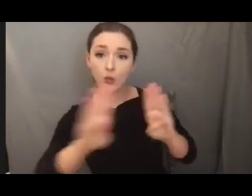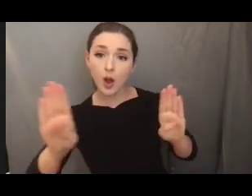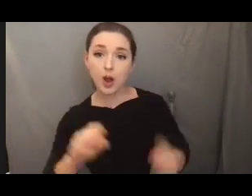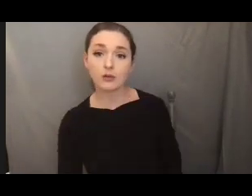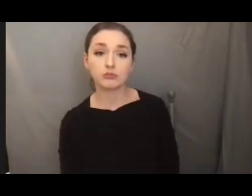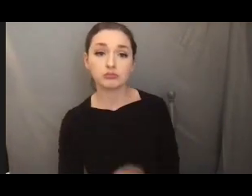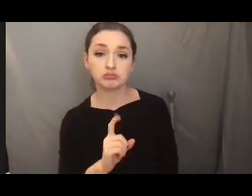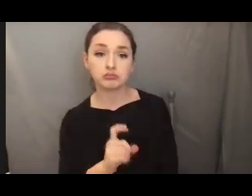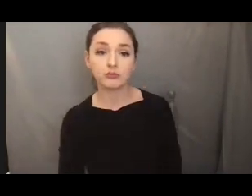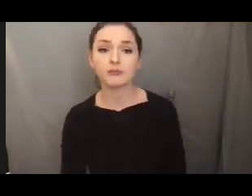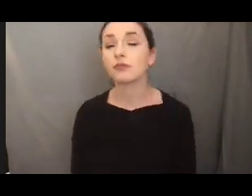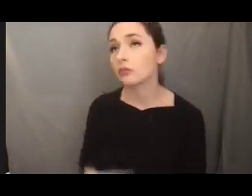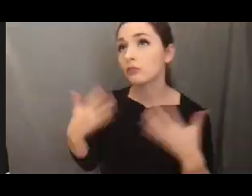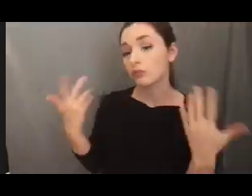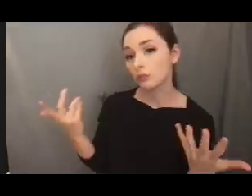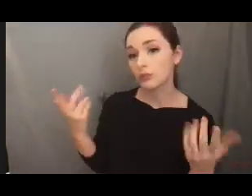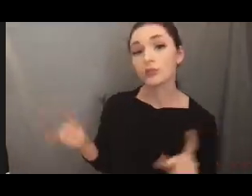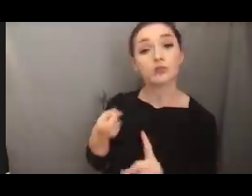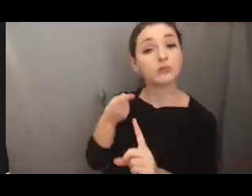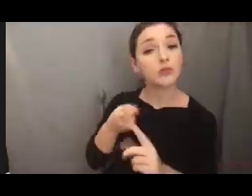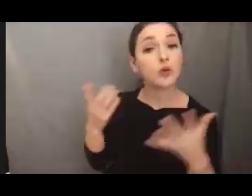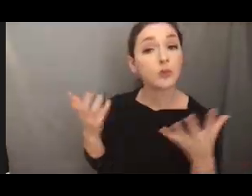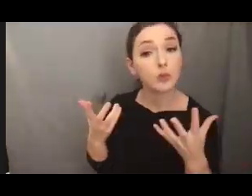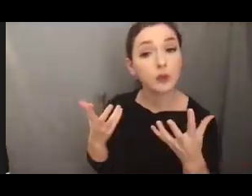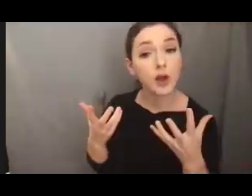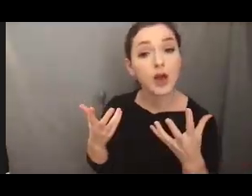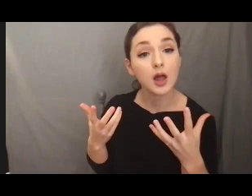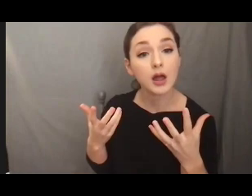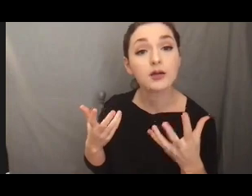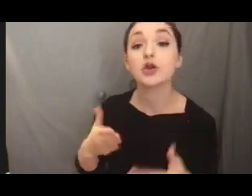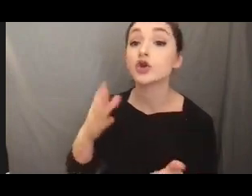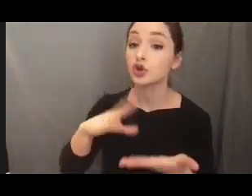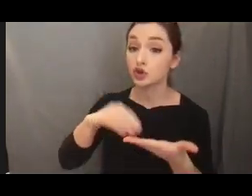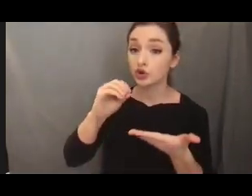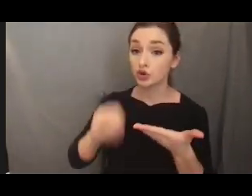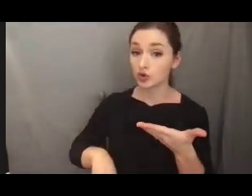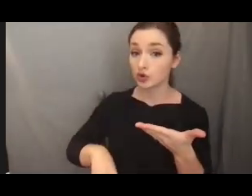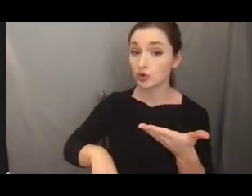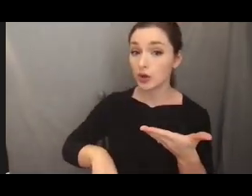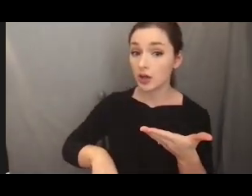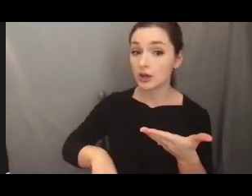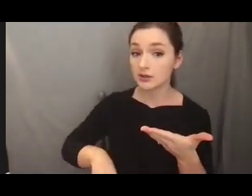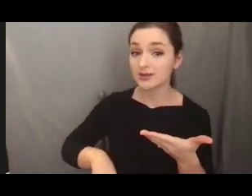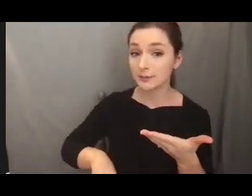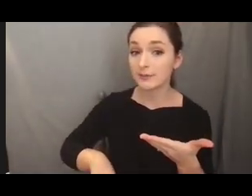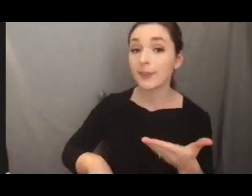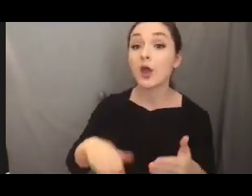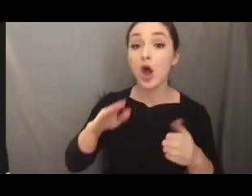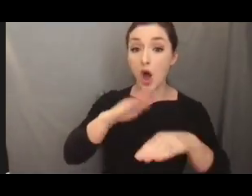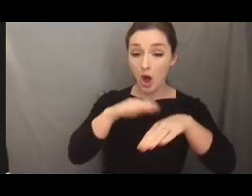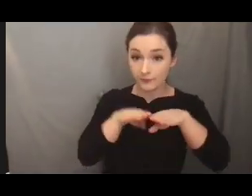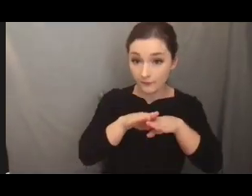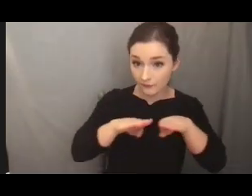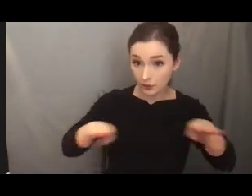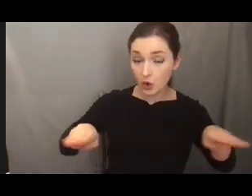to see when they're not only still going here, because some of the athletes on the floor are or were still here when they were in the floor. So